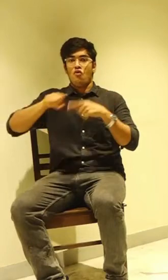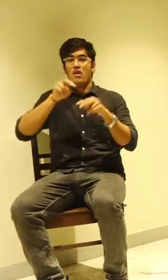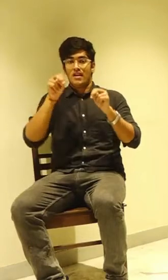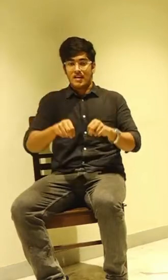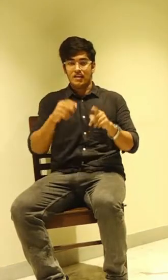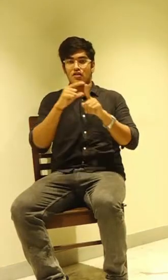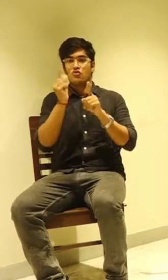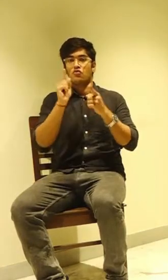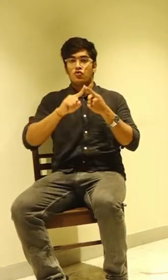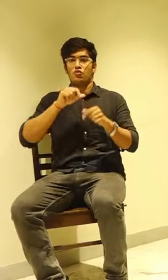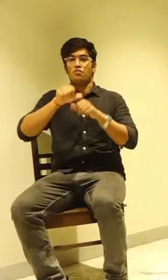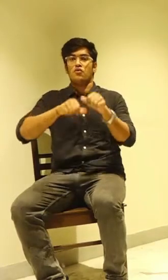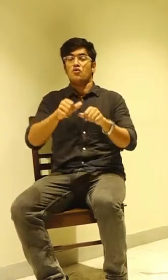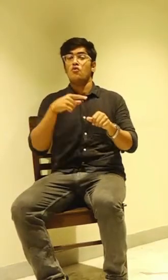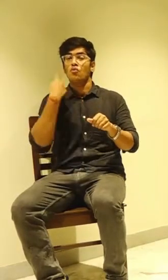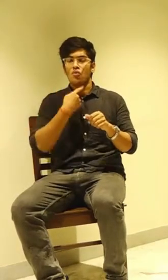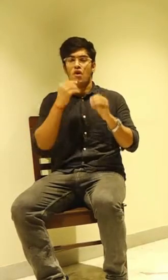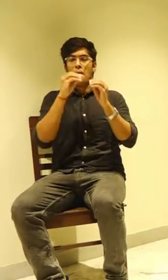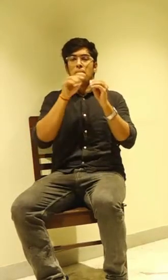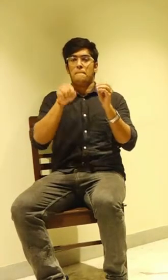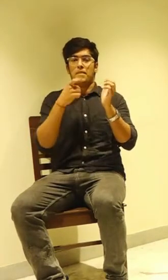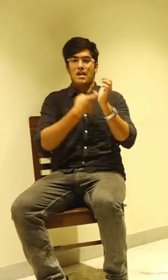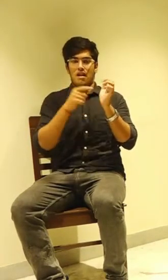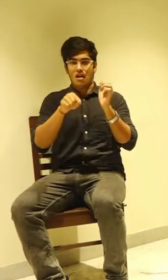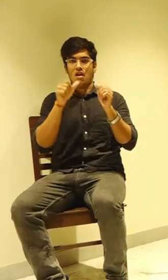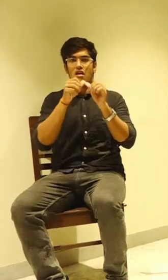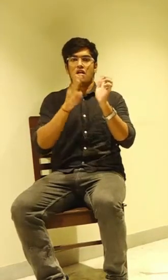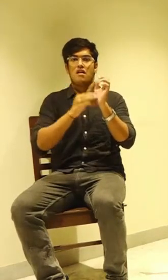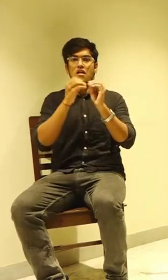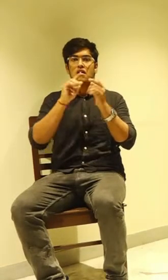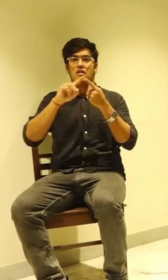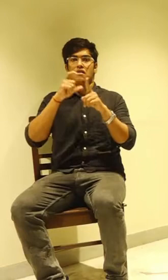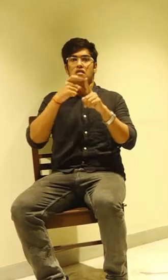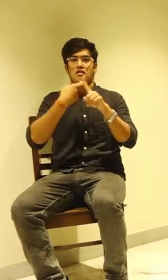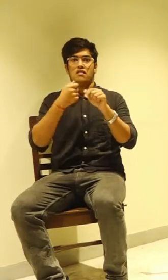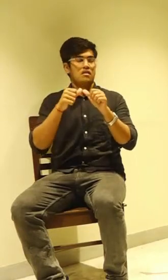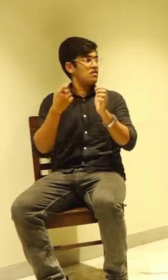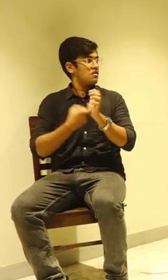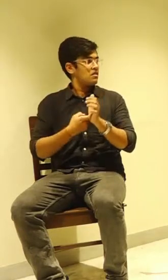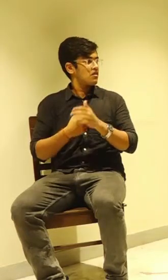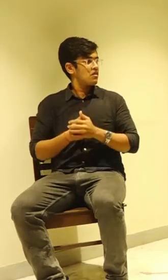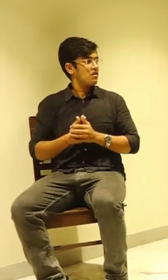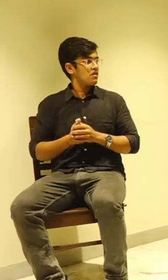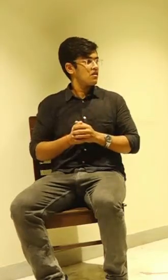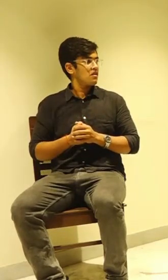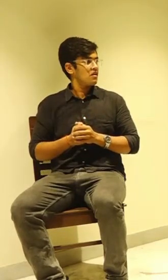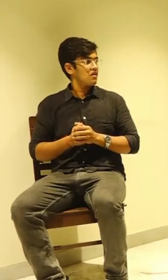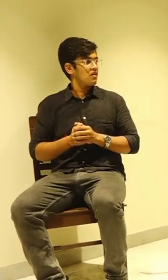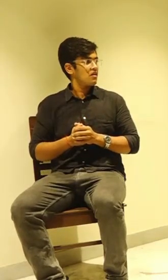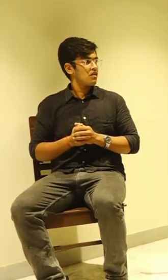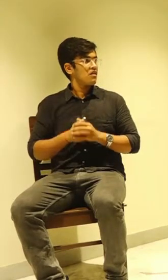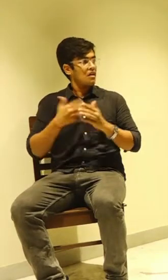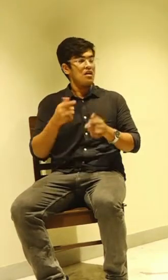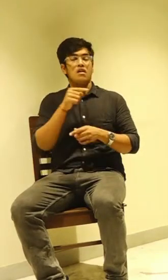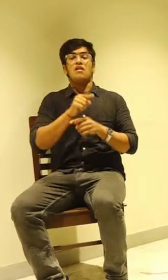was Dr. B.R. Ambedkar, when he replied to Nehru's. Just, Alva, if I may, it would be good if we could just explain what the import of due process